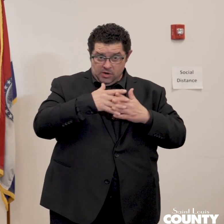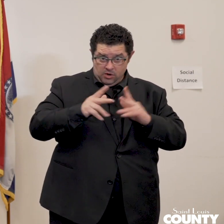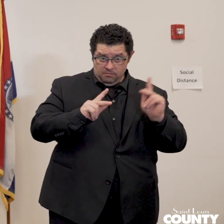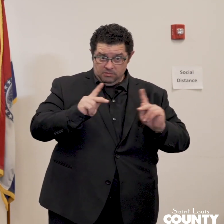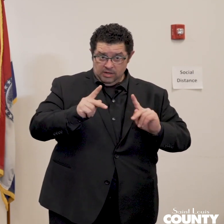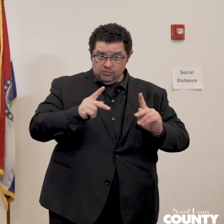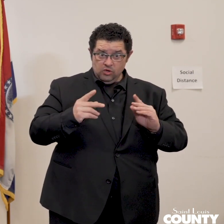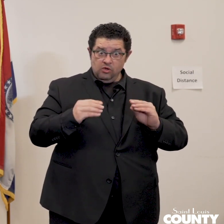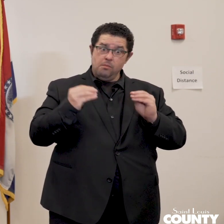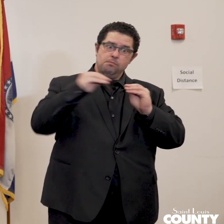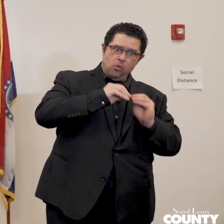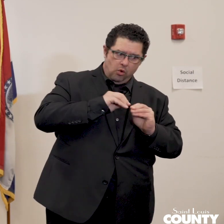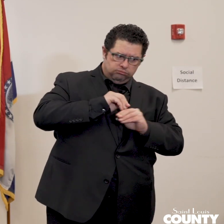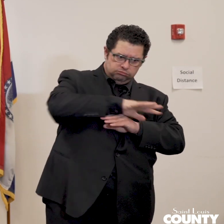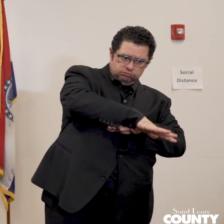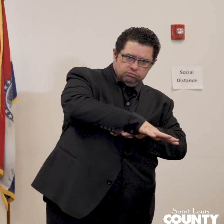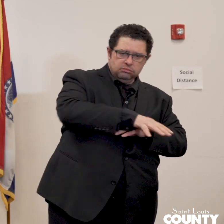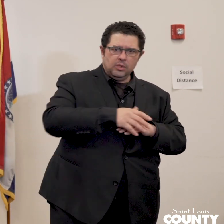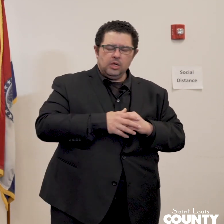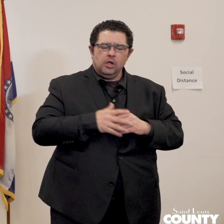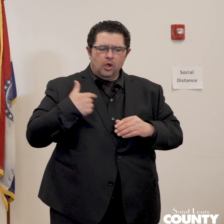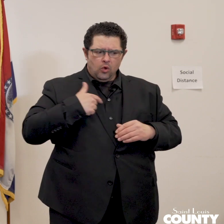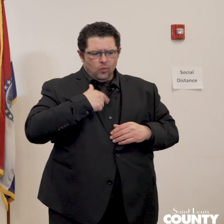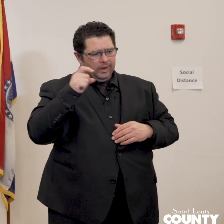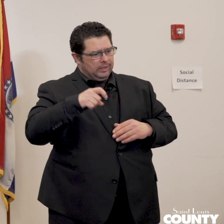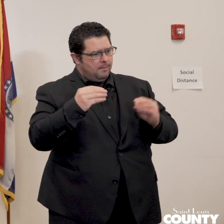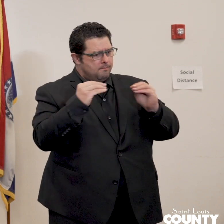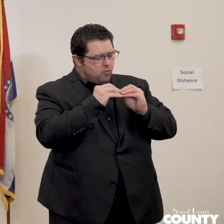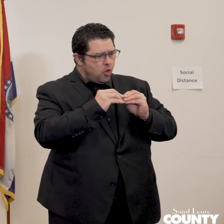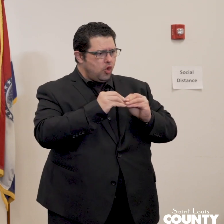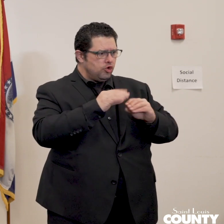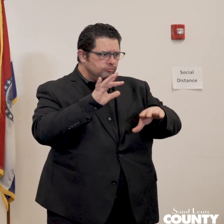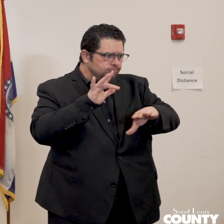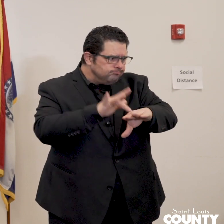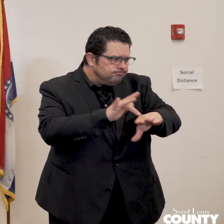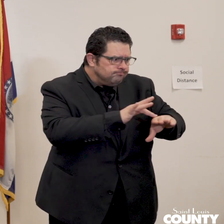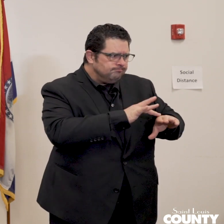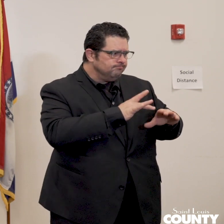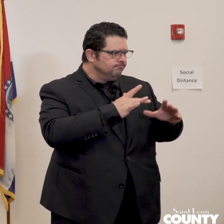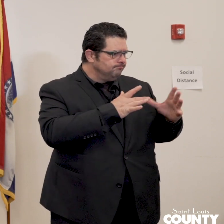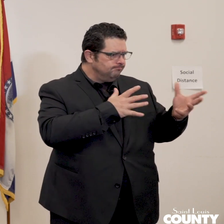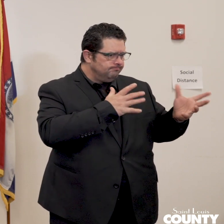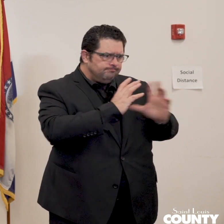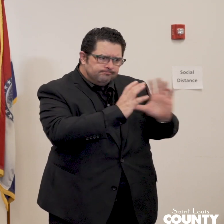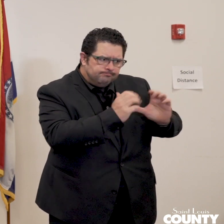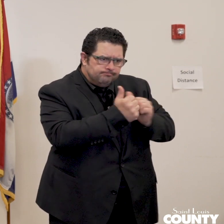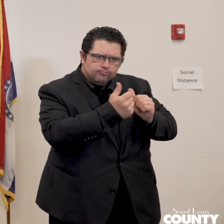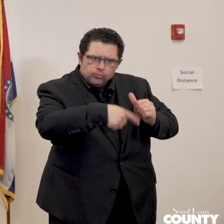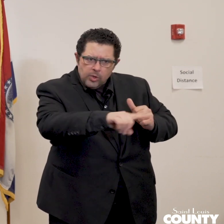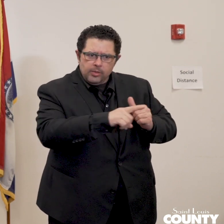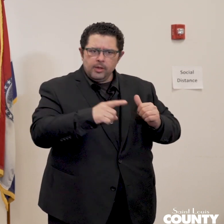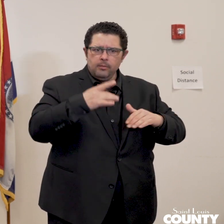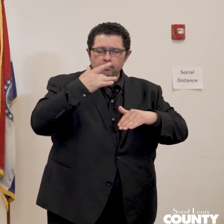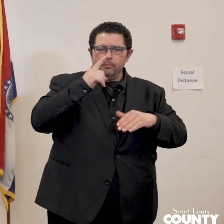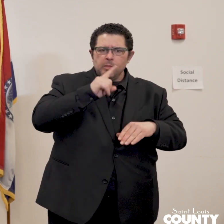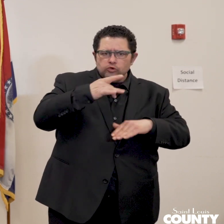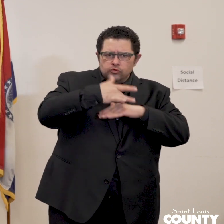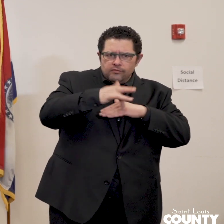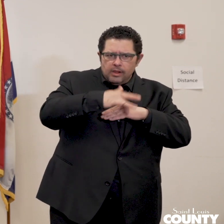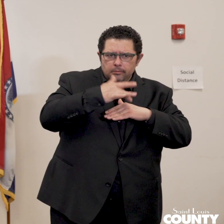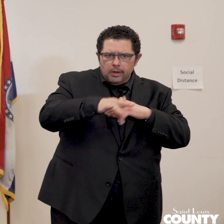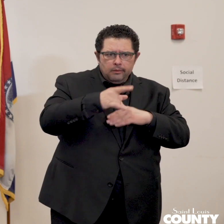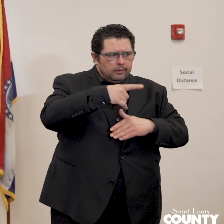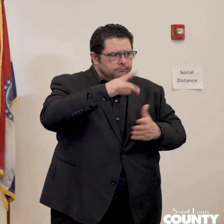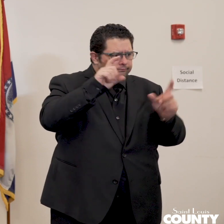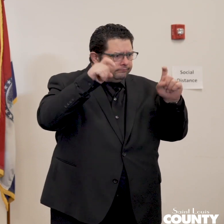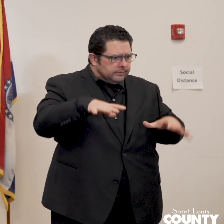We need to provide more outreach and make sure that tests and access to testing centers is available. Testing on